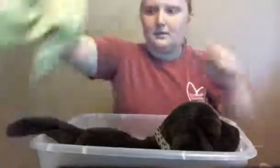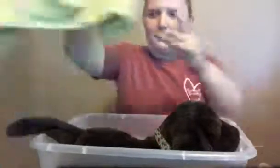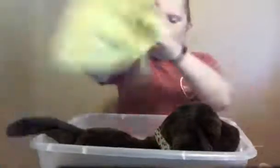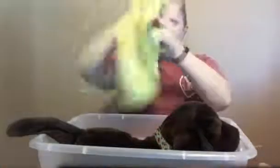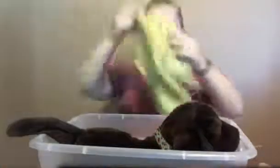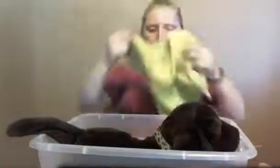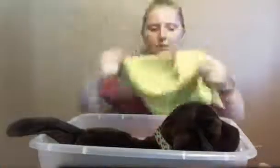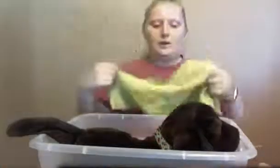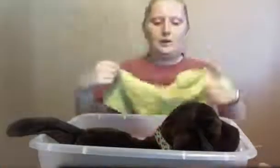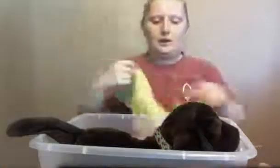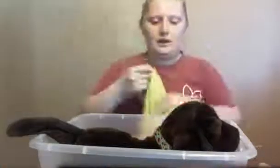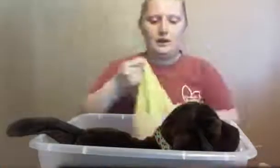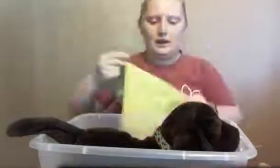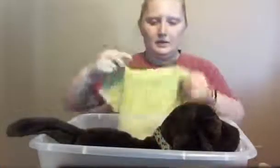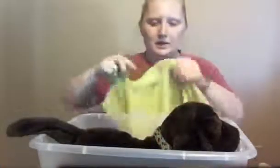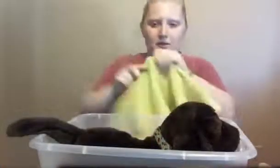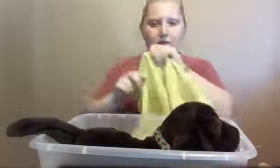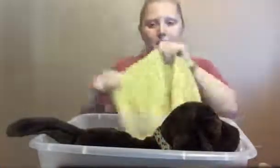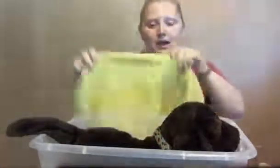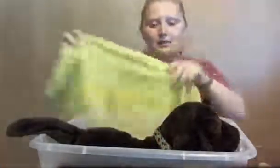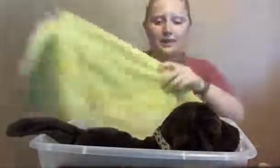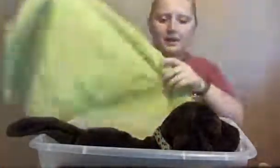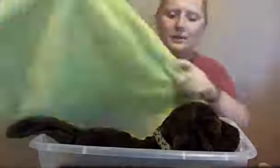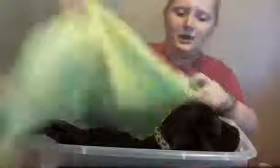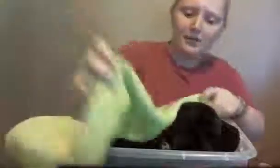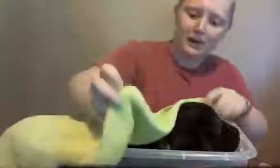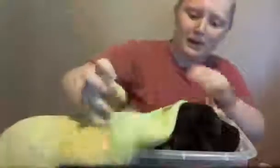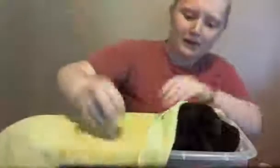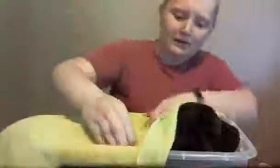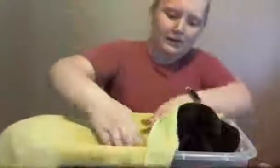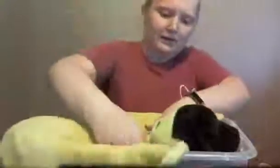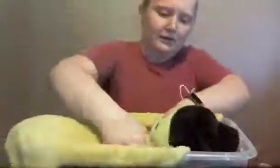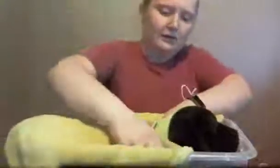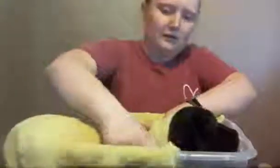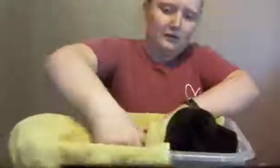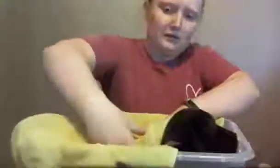my towel. I'm gonna wrap him up in it.